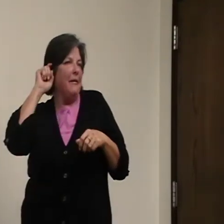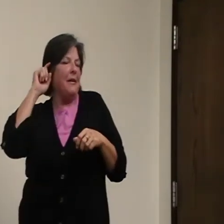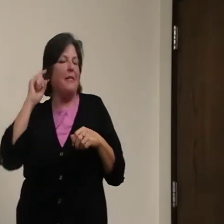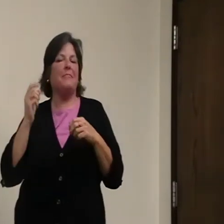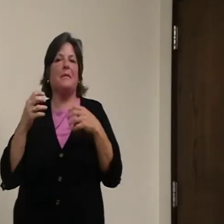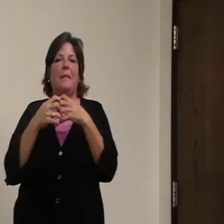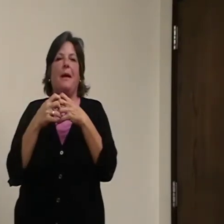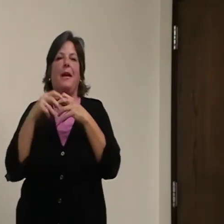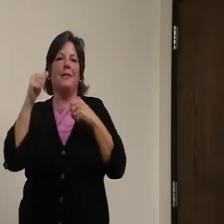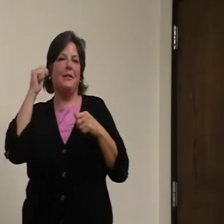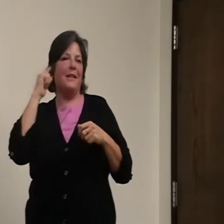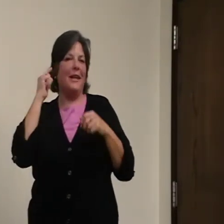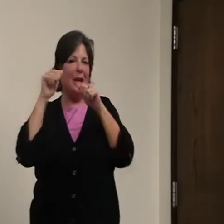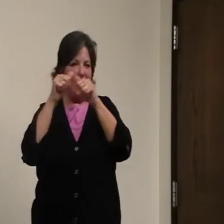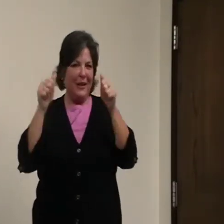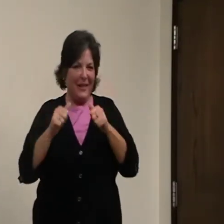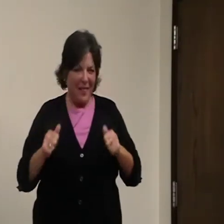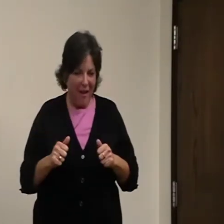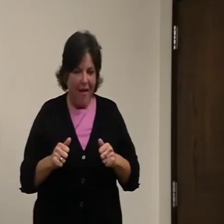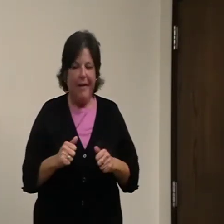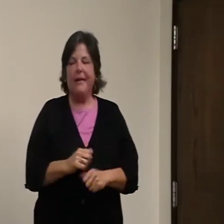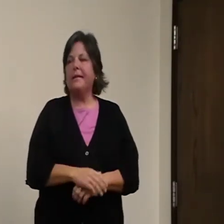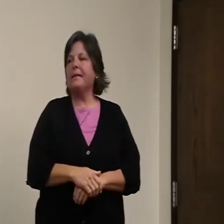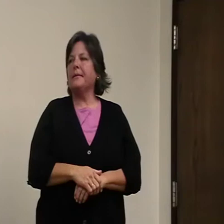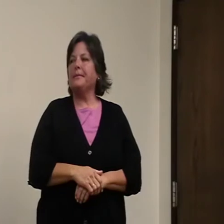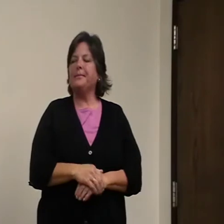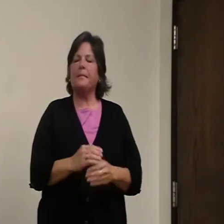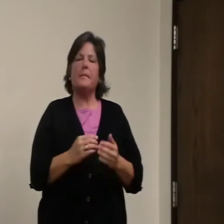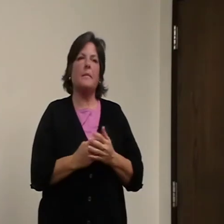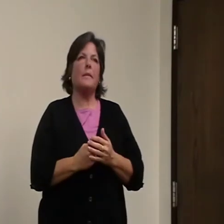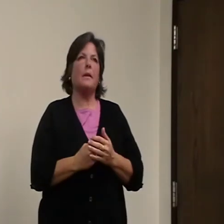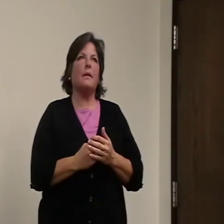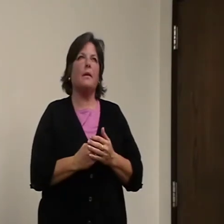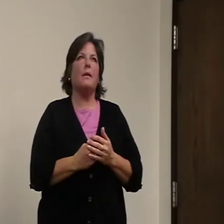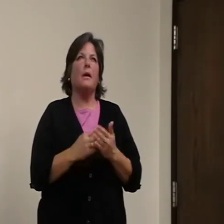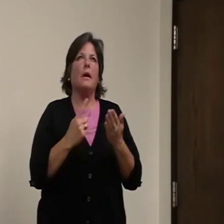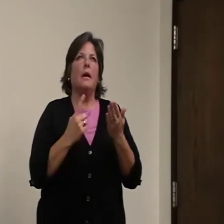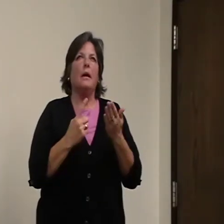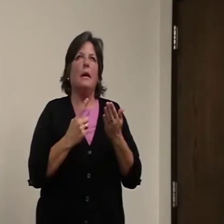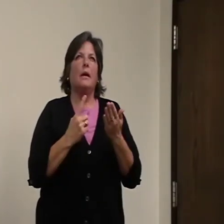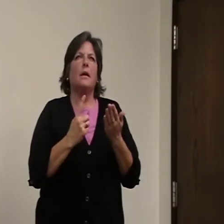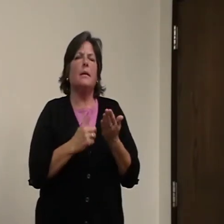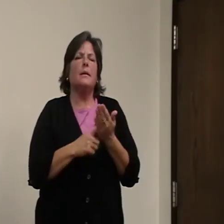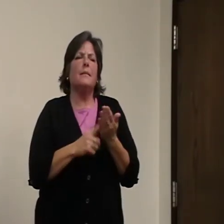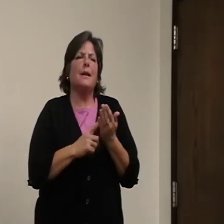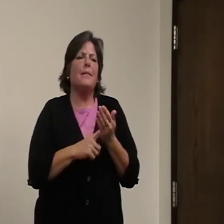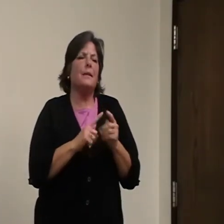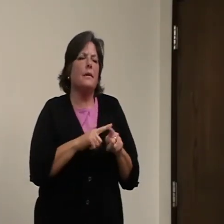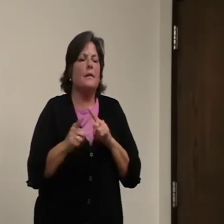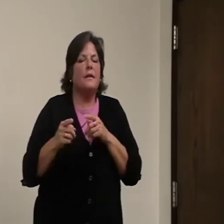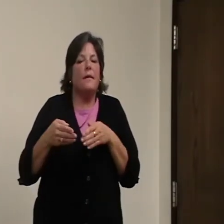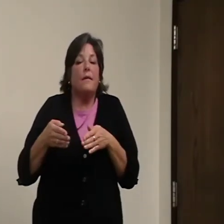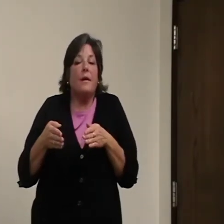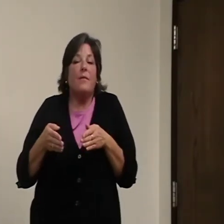Sometimes, I mean, there's a lot of ways that you can get a hearing aid these days. You can get them online, you can